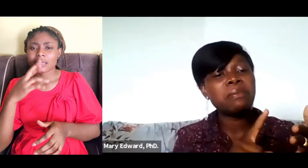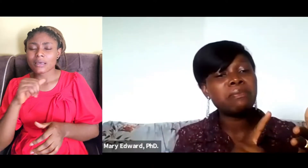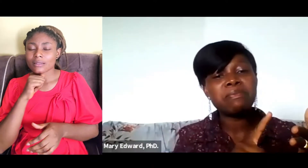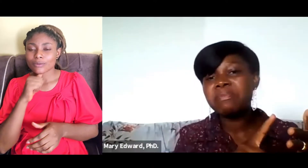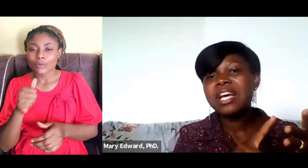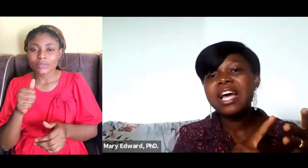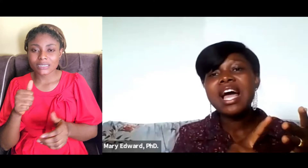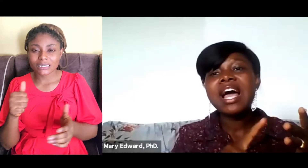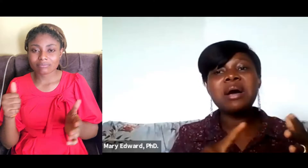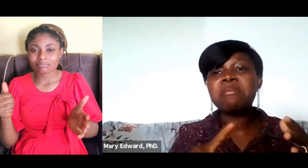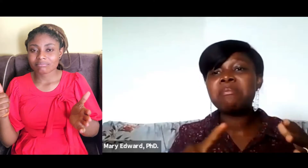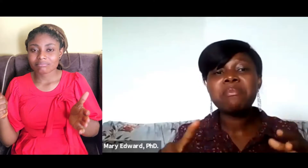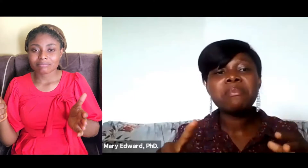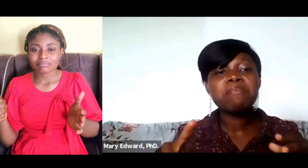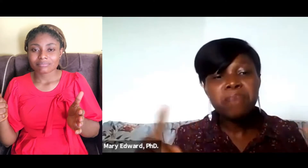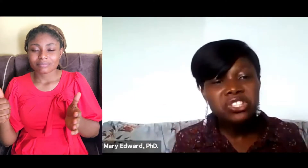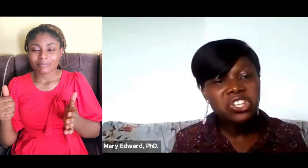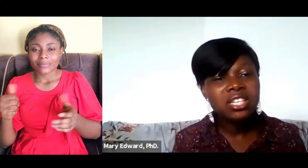not